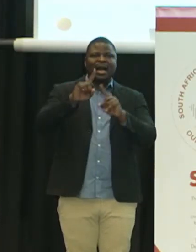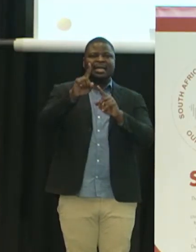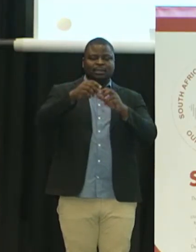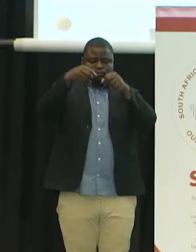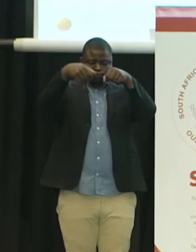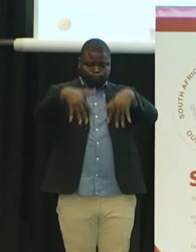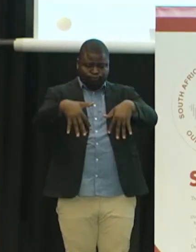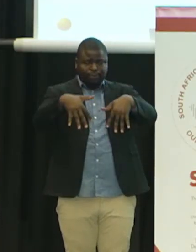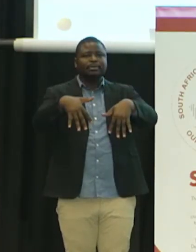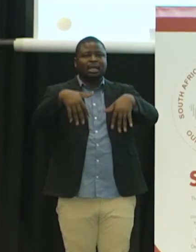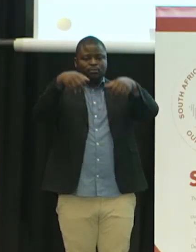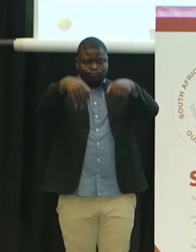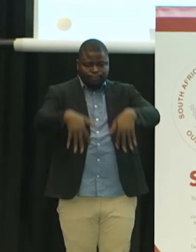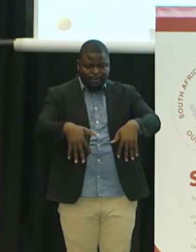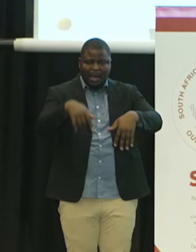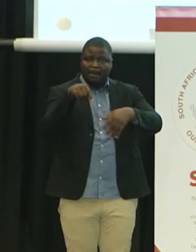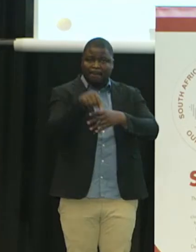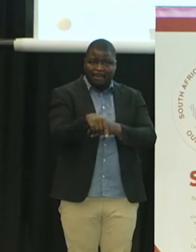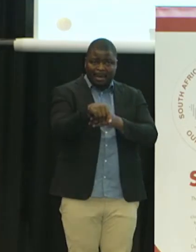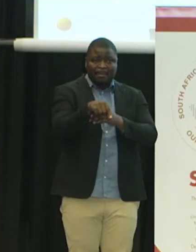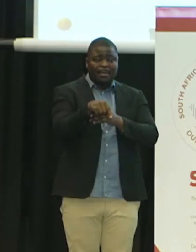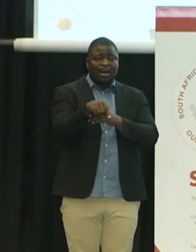there. And then this